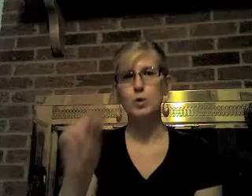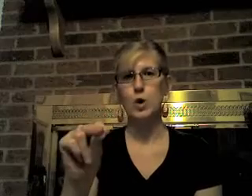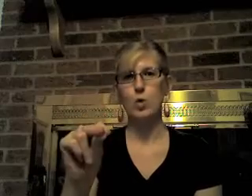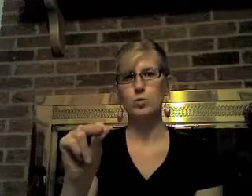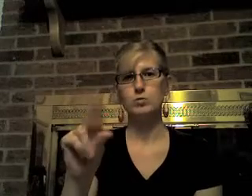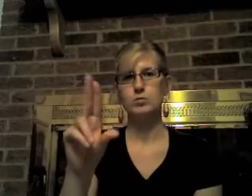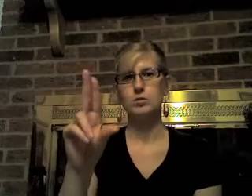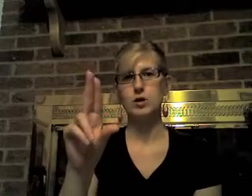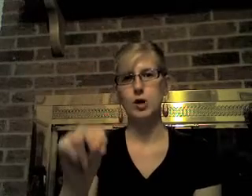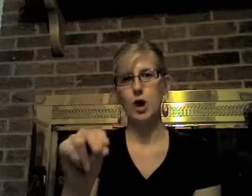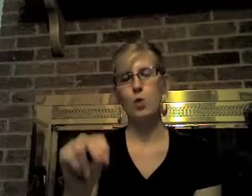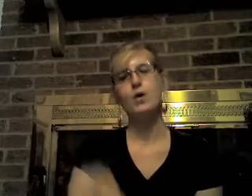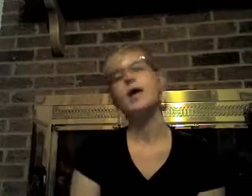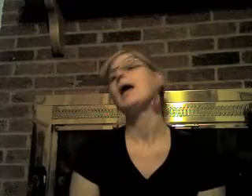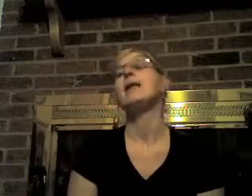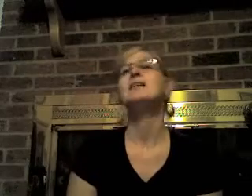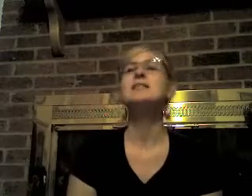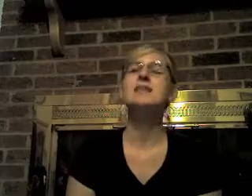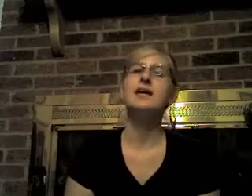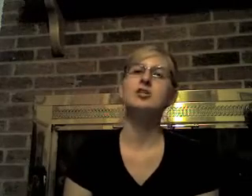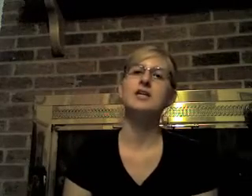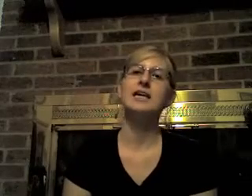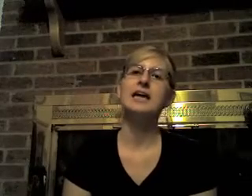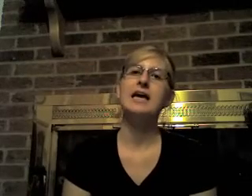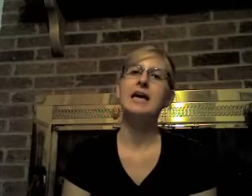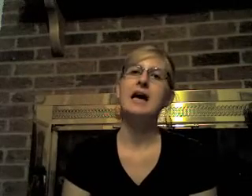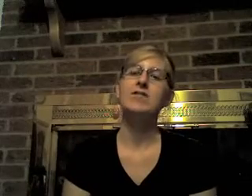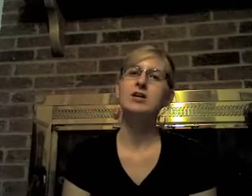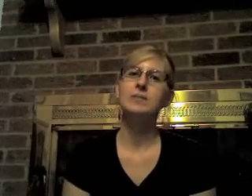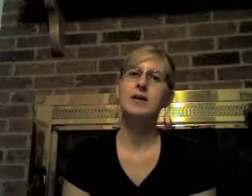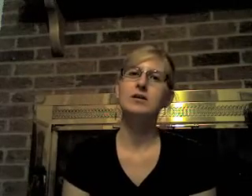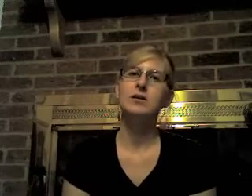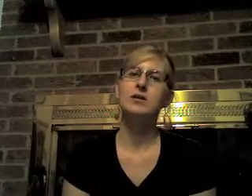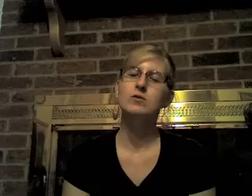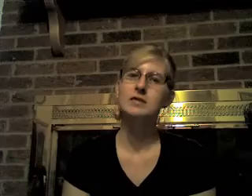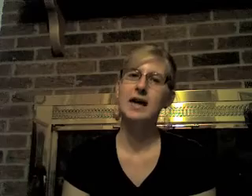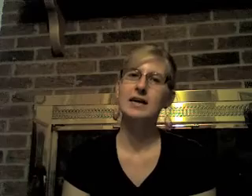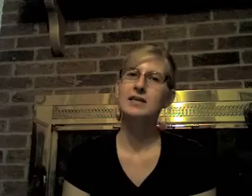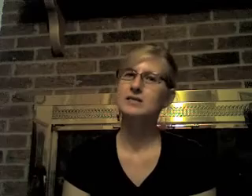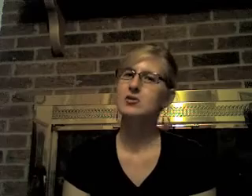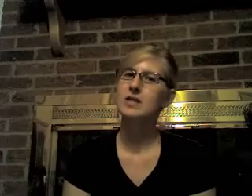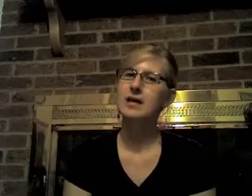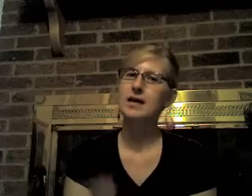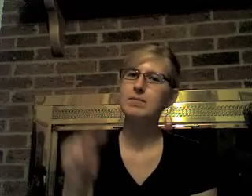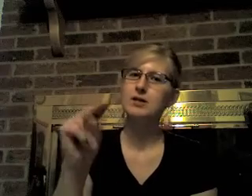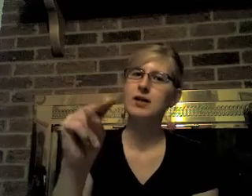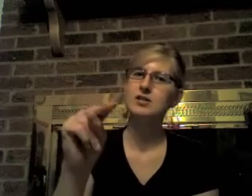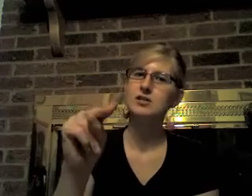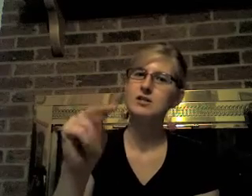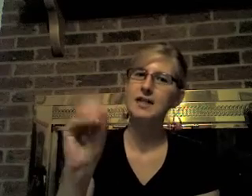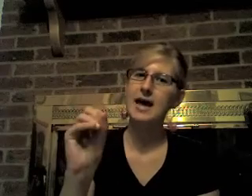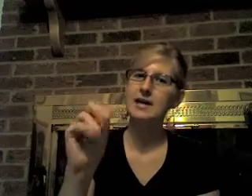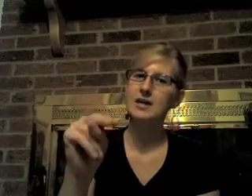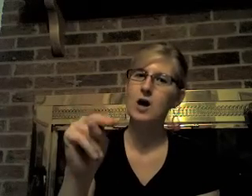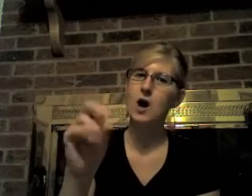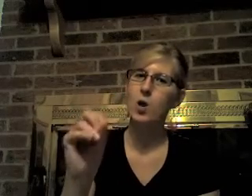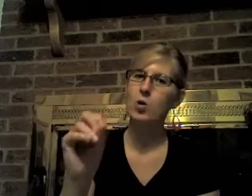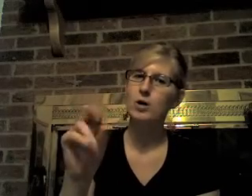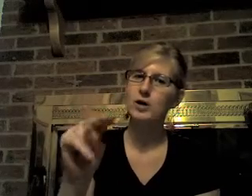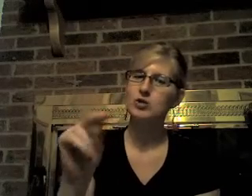No. No. And this is actually a fingerspell loan sign. It doesn't look like it, but you're actually doing an N and an O. You just